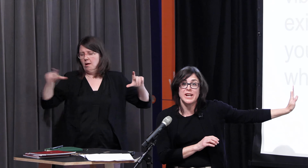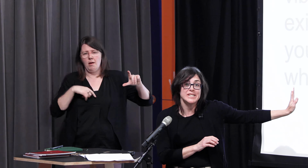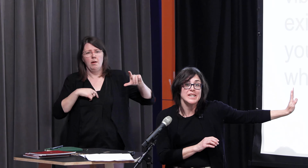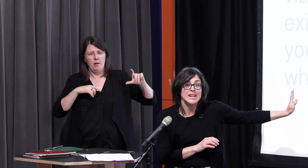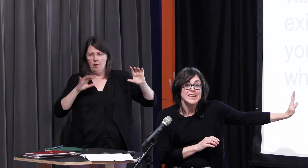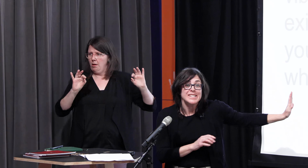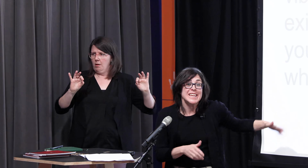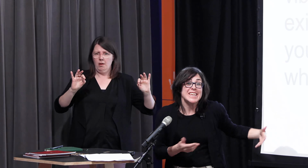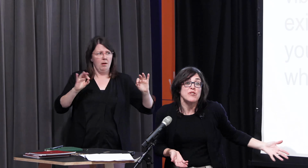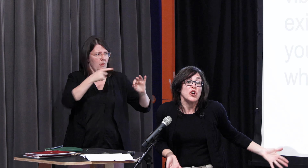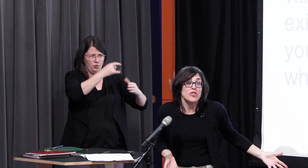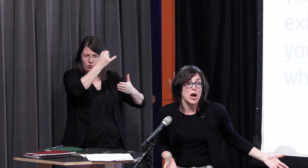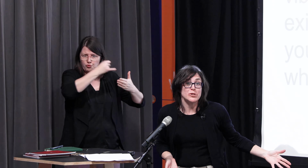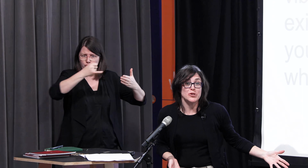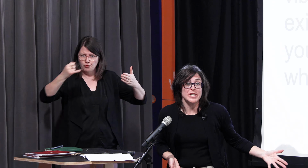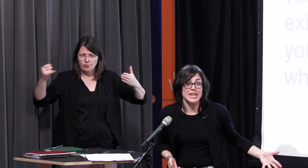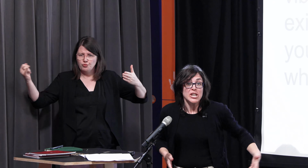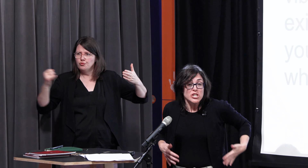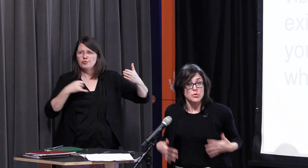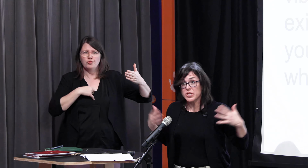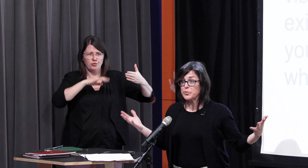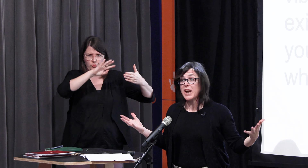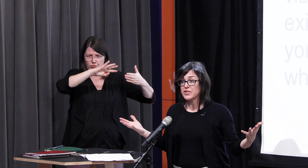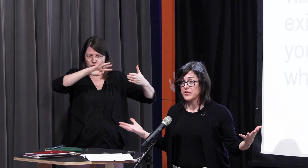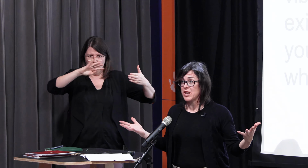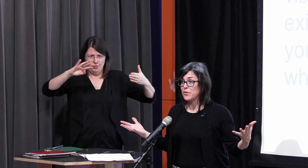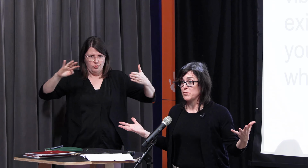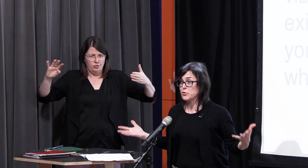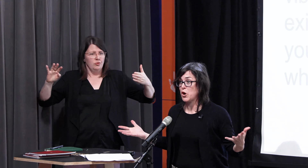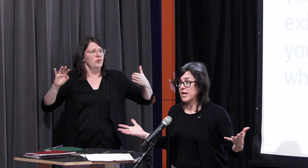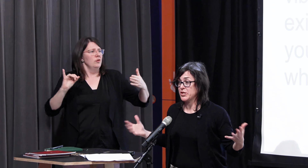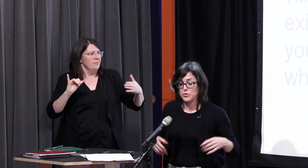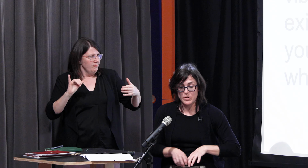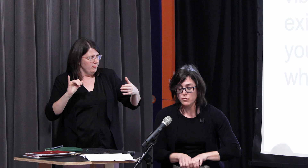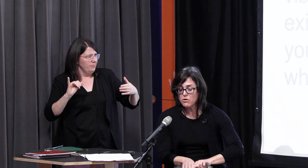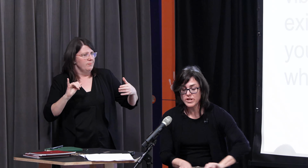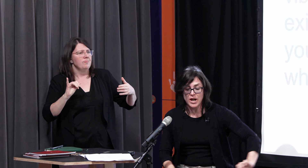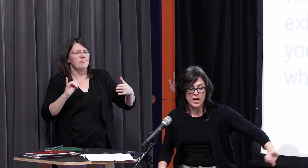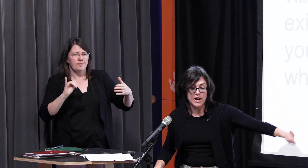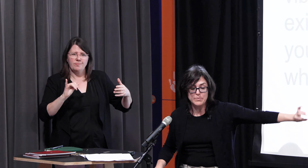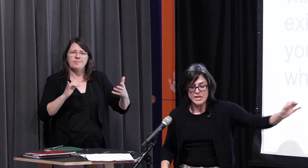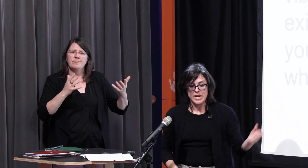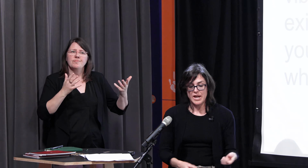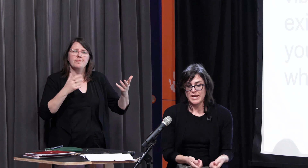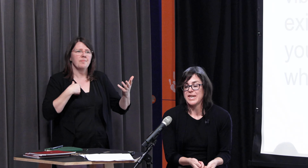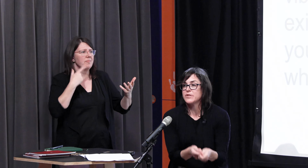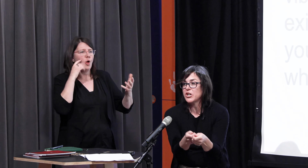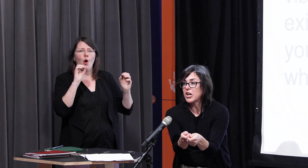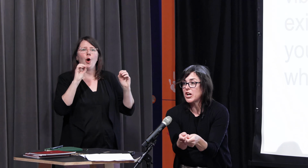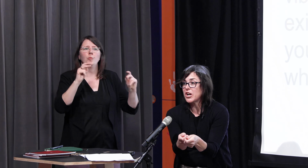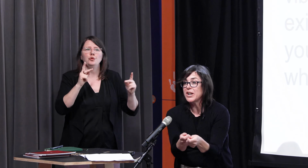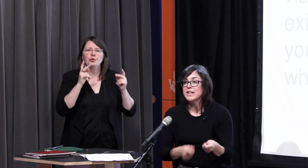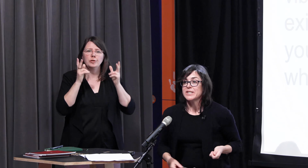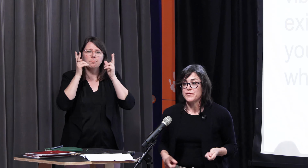was a great idea to then give her the opportunity to express herself through drawing too. So I rolled it up and I gave it